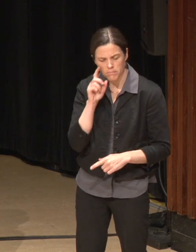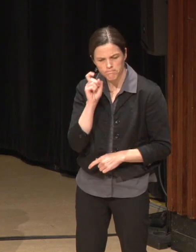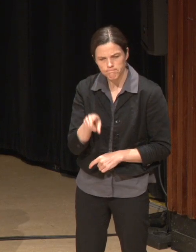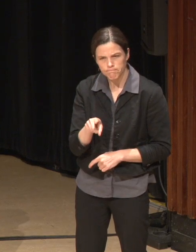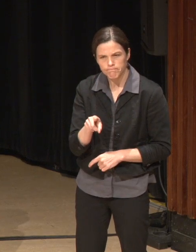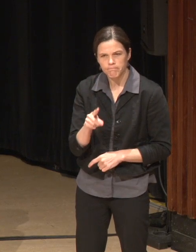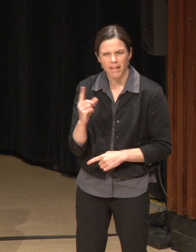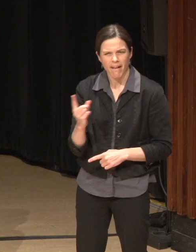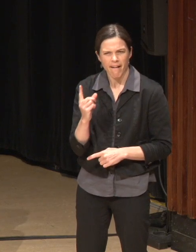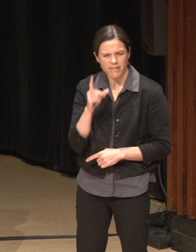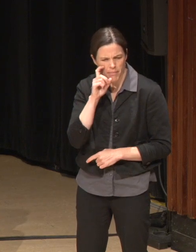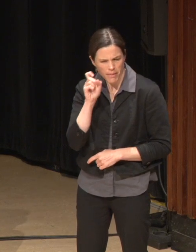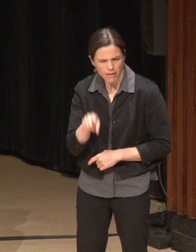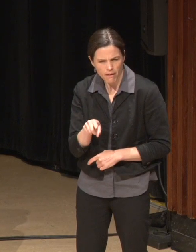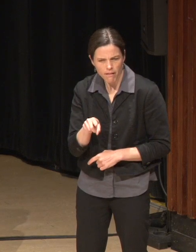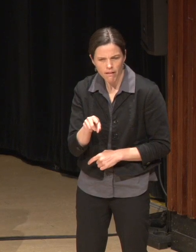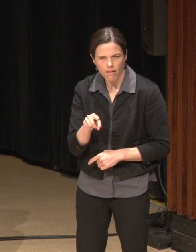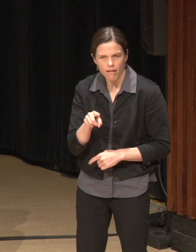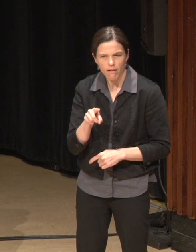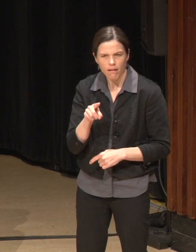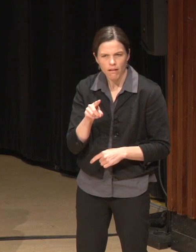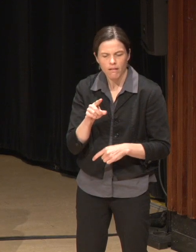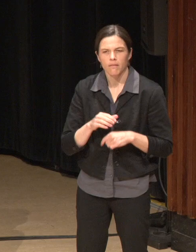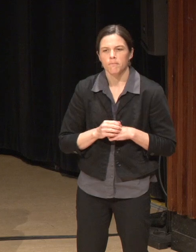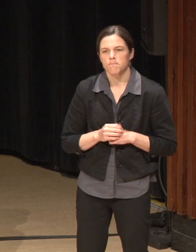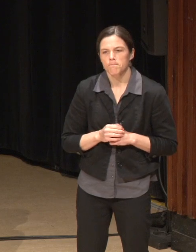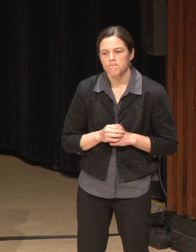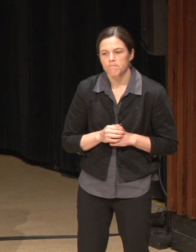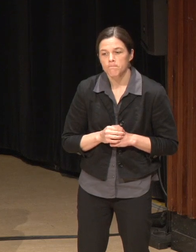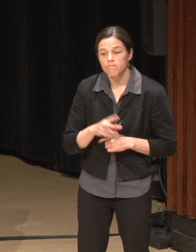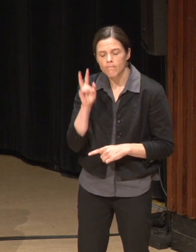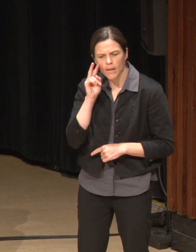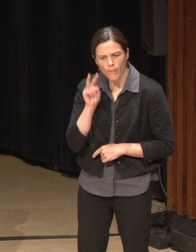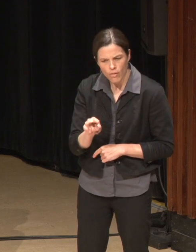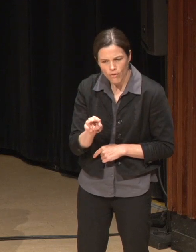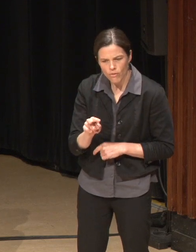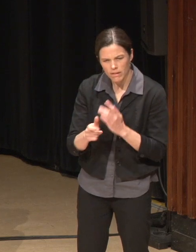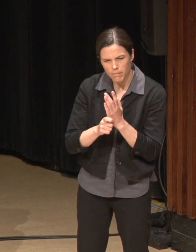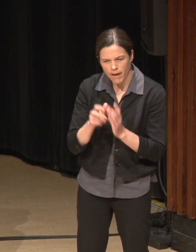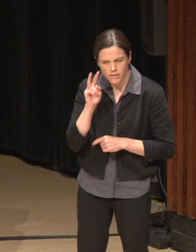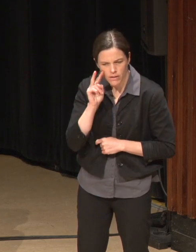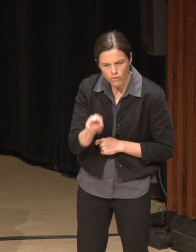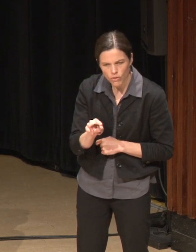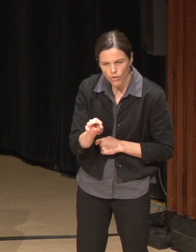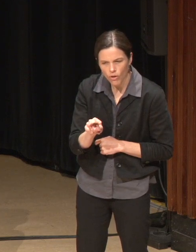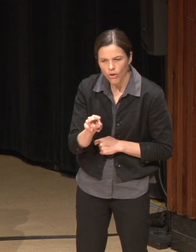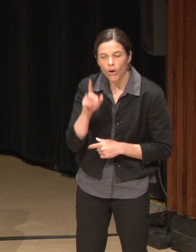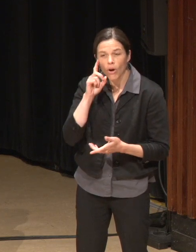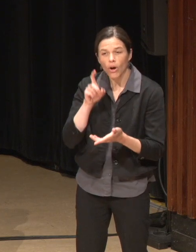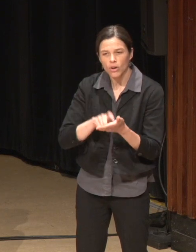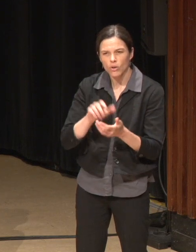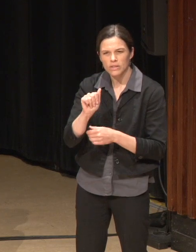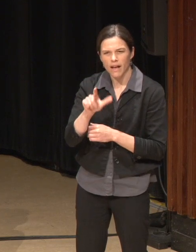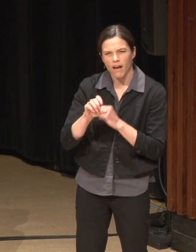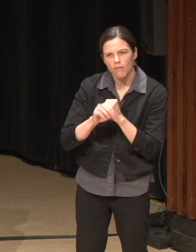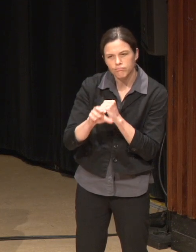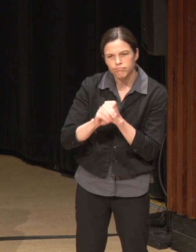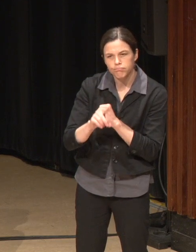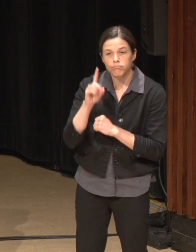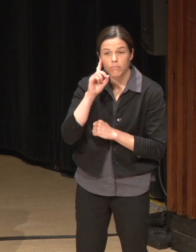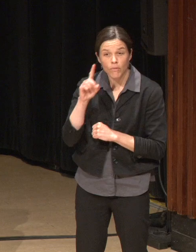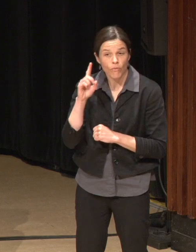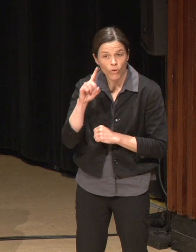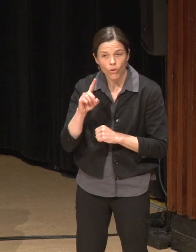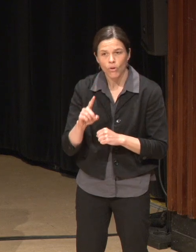caught his eye about that magazine. As he looked down at it, he noticed that there was an advertisement showing for an